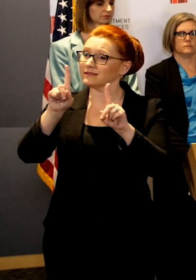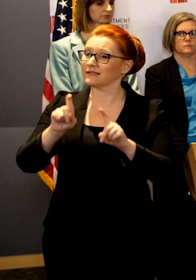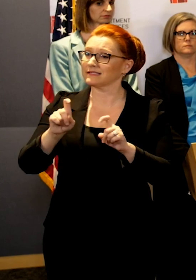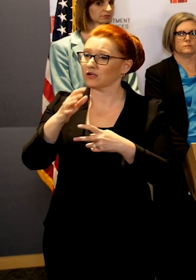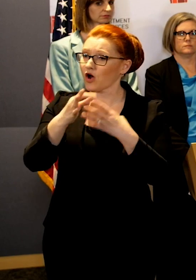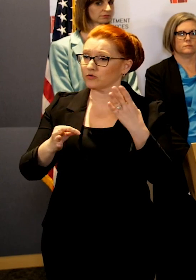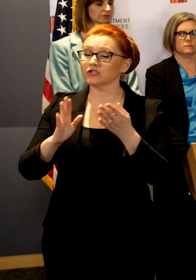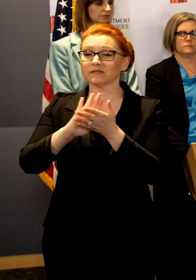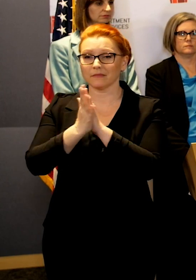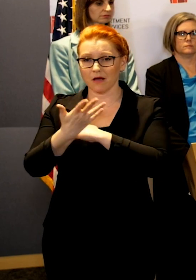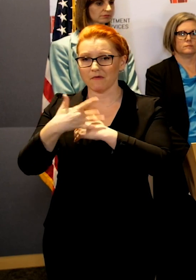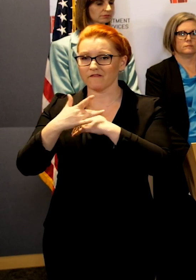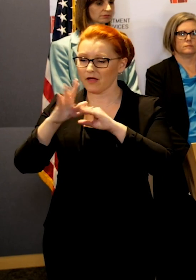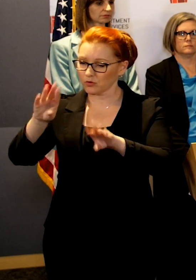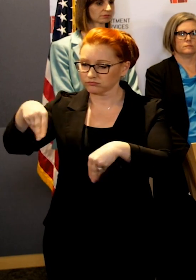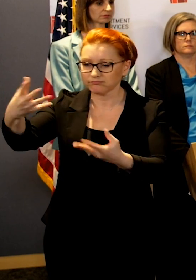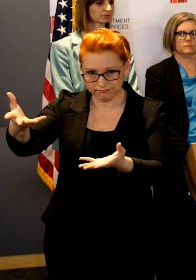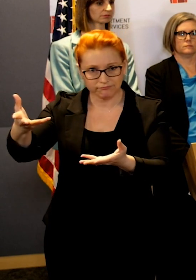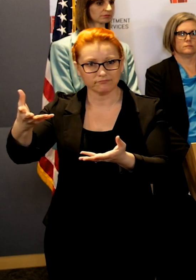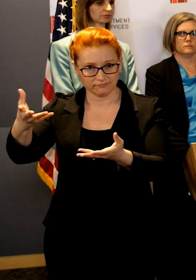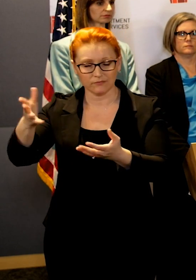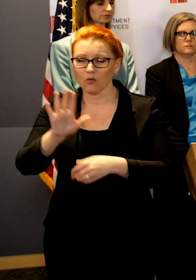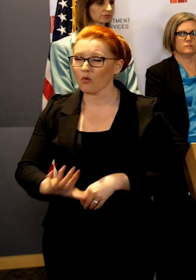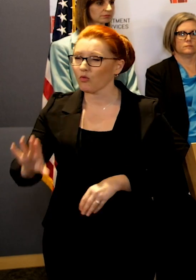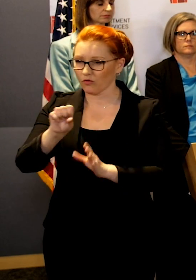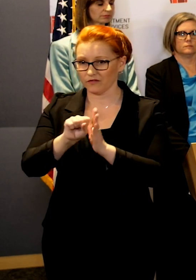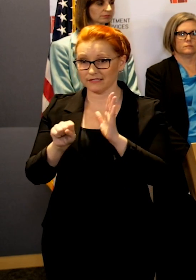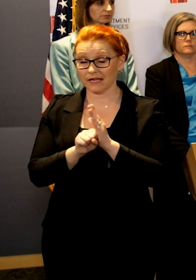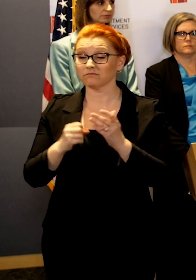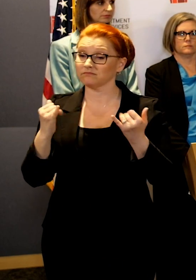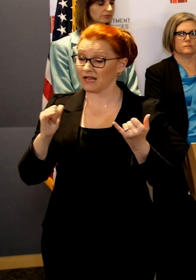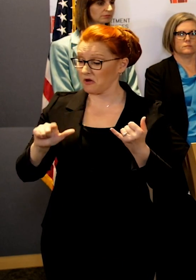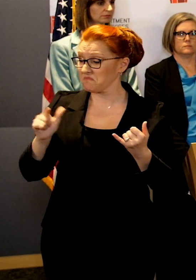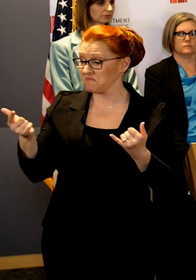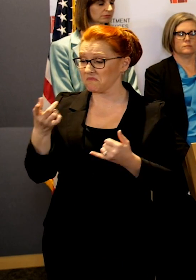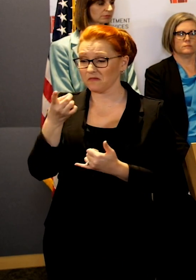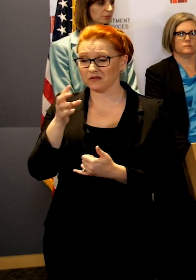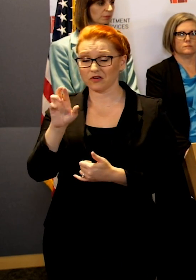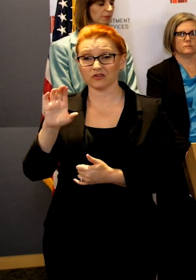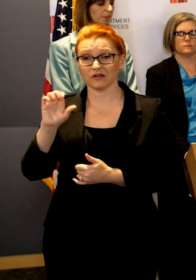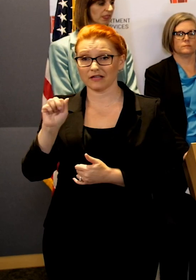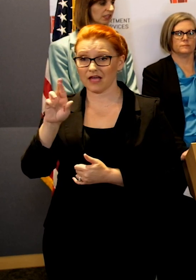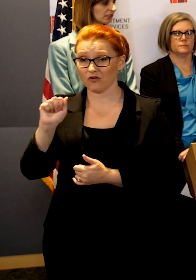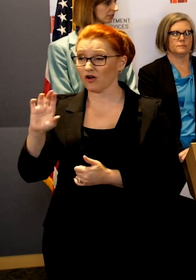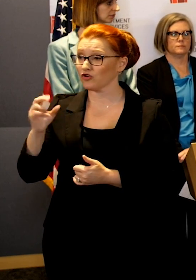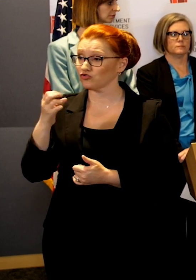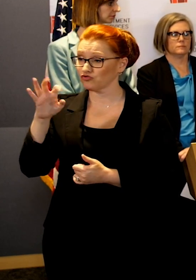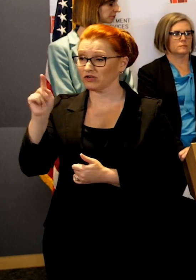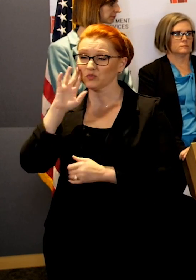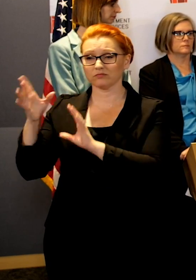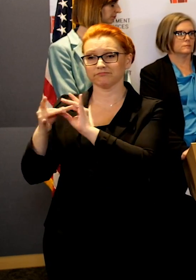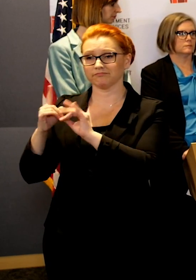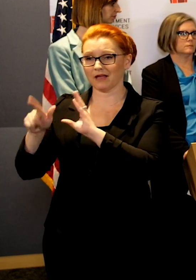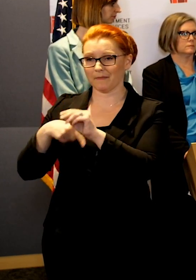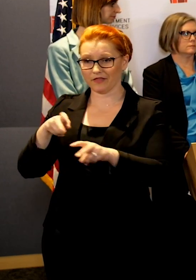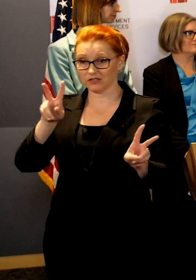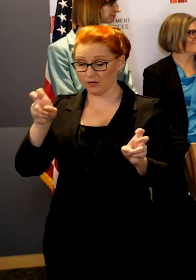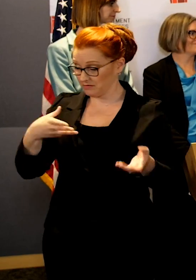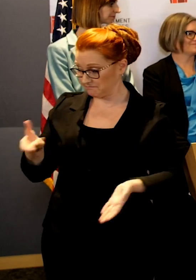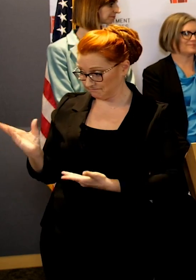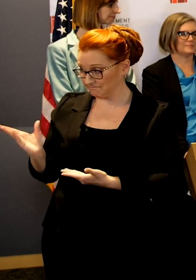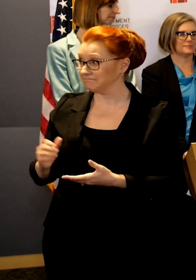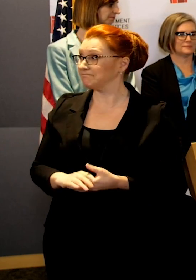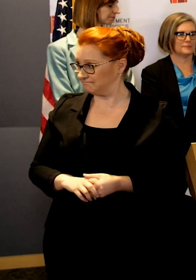made available across the state. At this time, I'm going to let Dr. Kara Christ share some more on this topic. Dr.